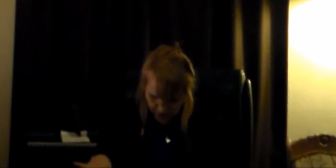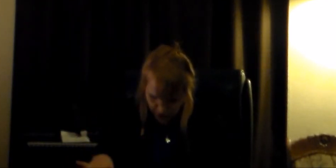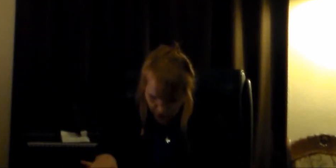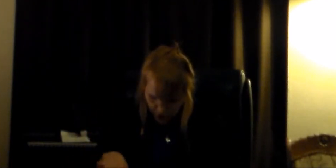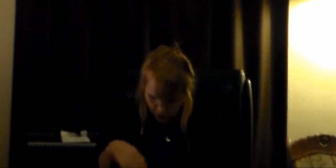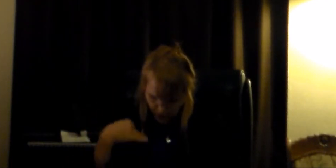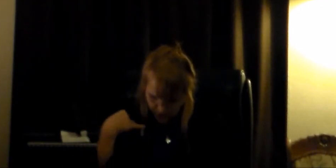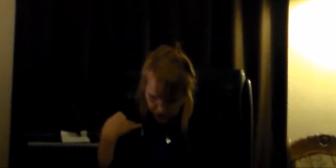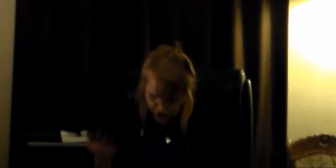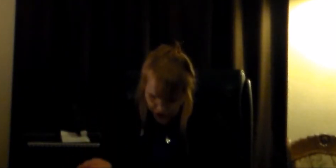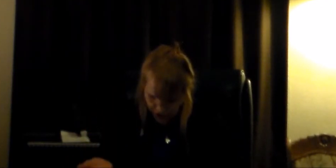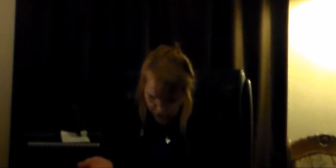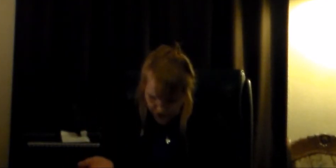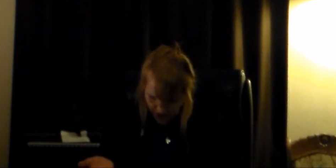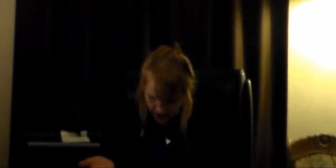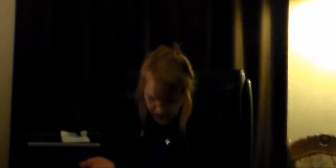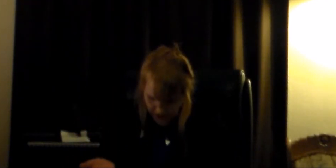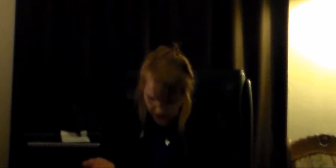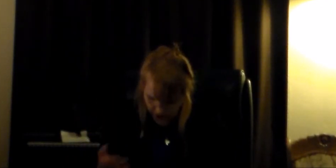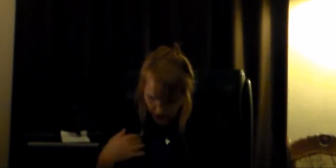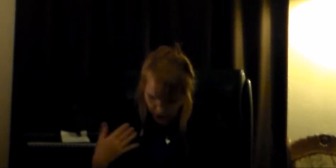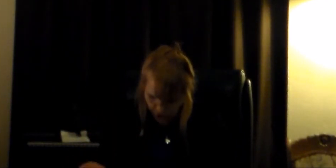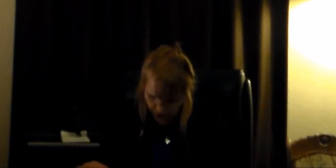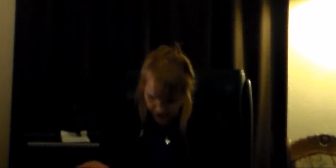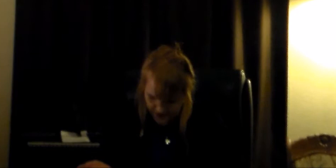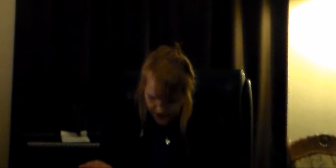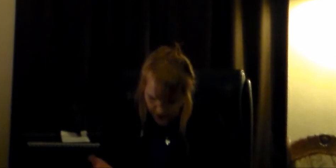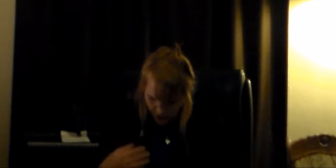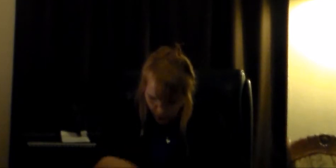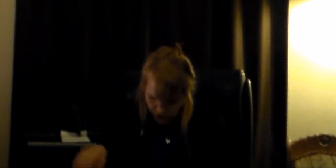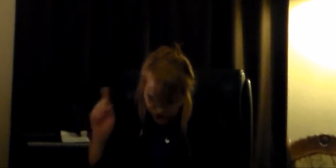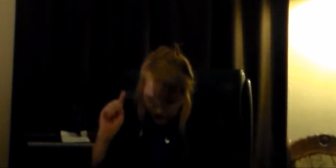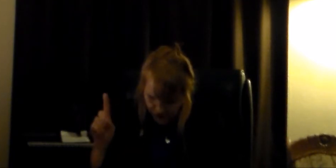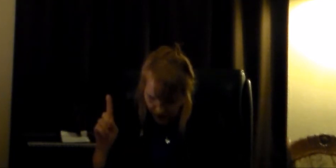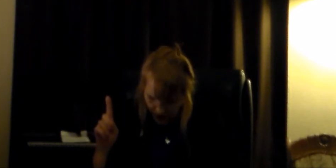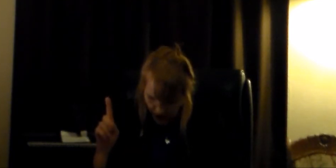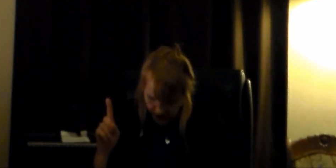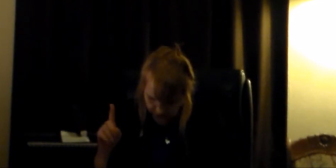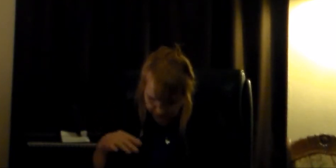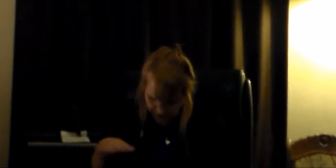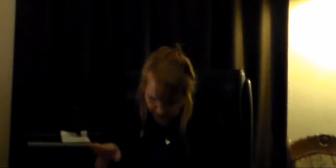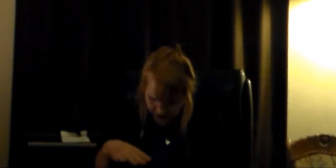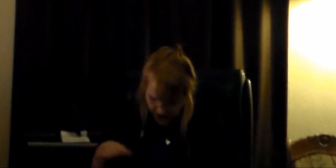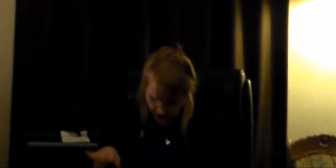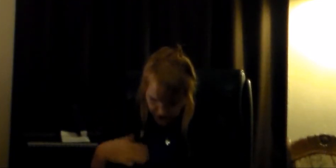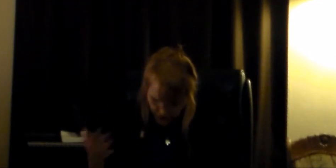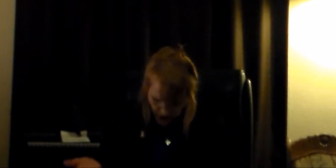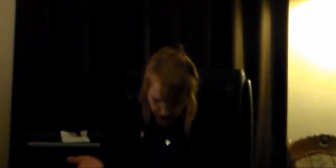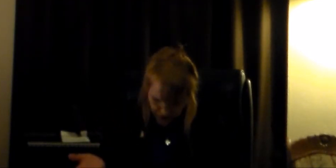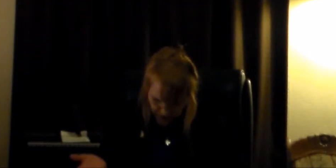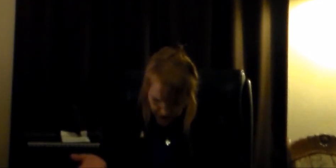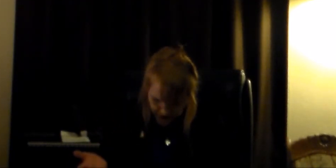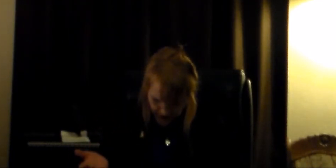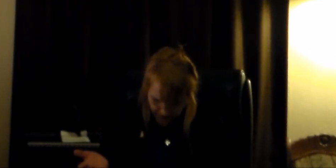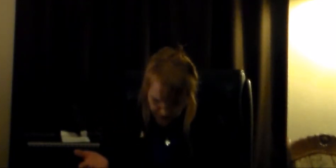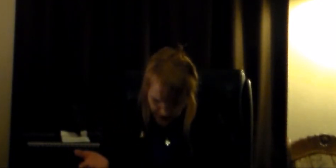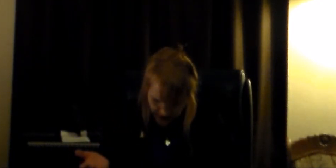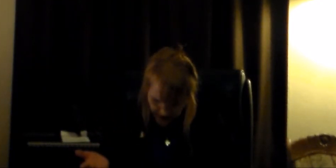stumble, whether Jews, Greeks, or the church of God, even as I try to please everybody in